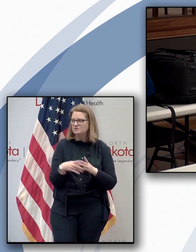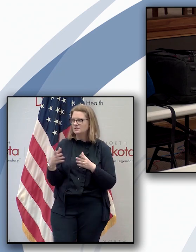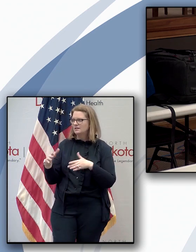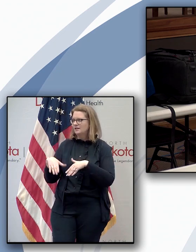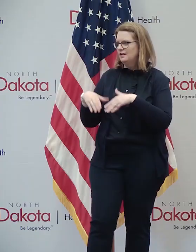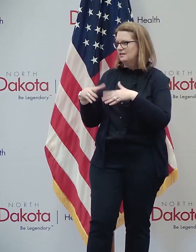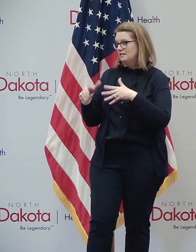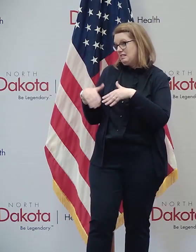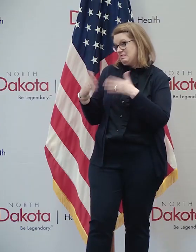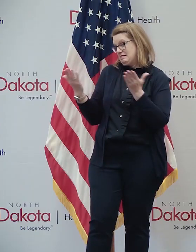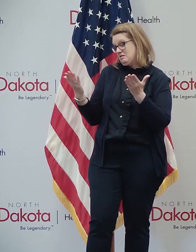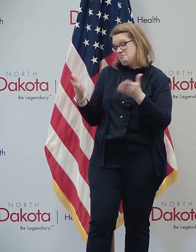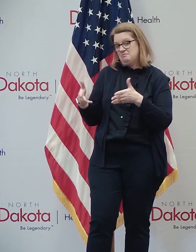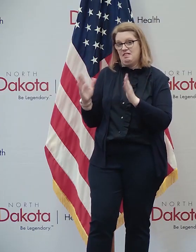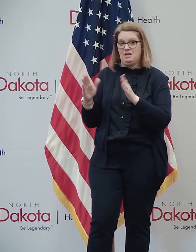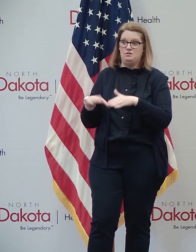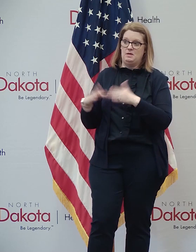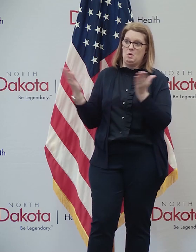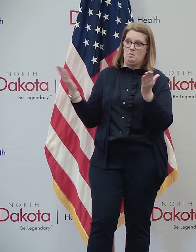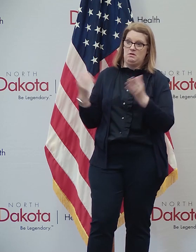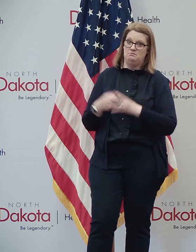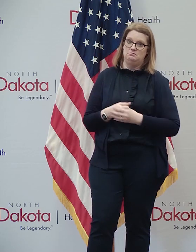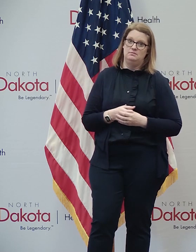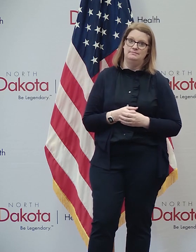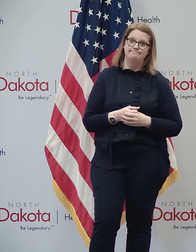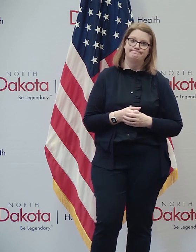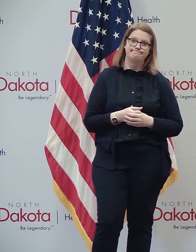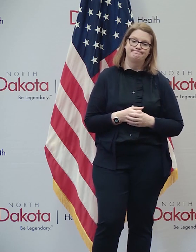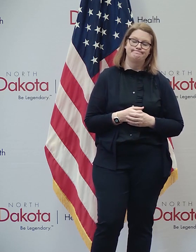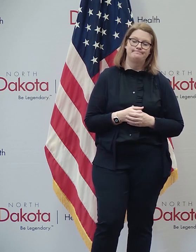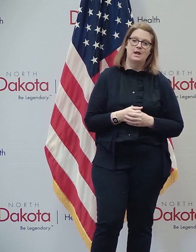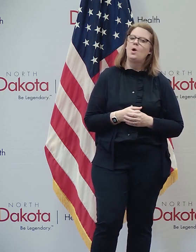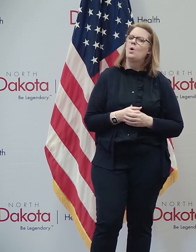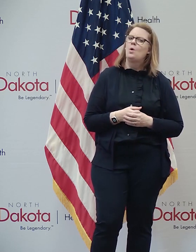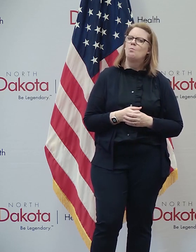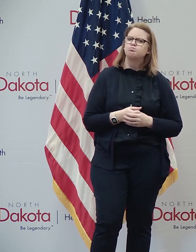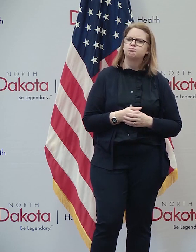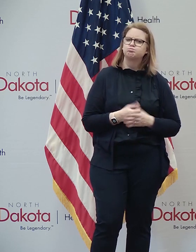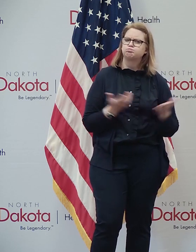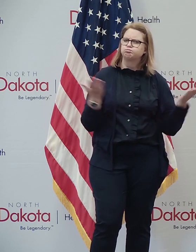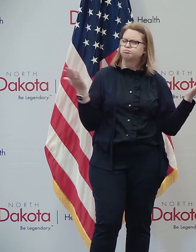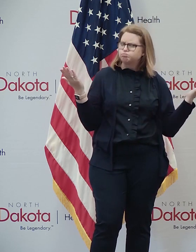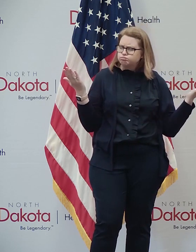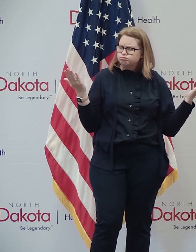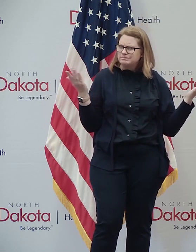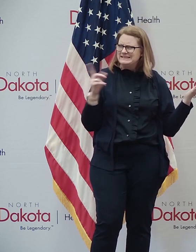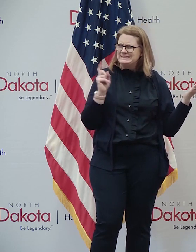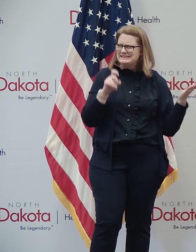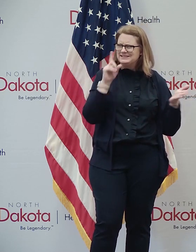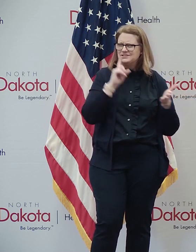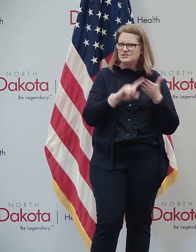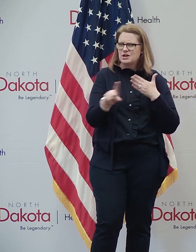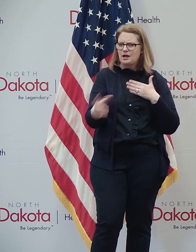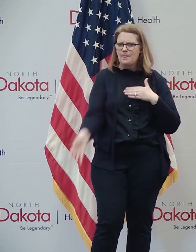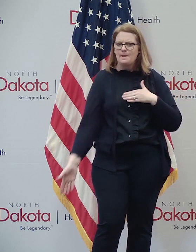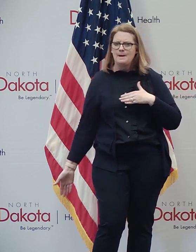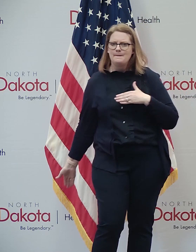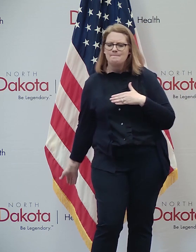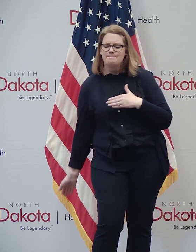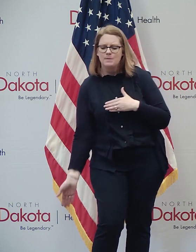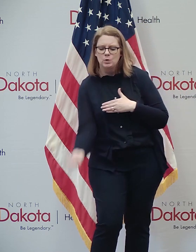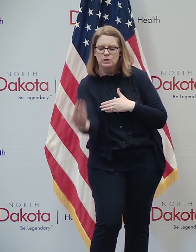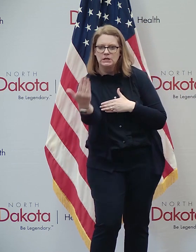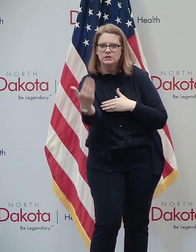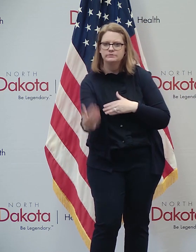to whether they should wait for Friday to get guidance on reopening, or they are allowed to be open. Just wondering if bowling alleys are